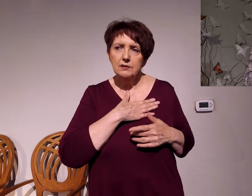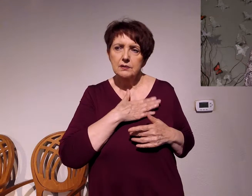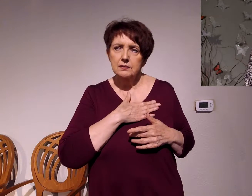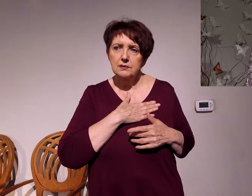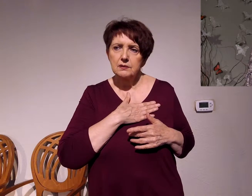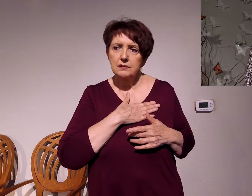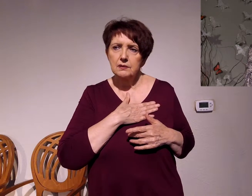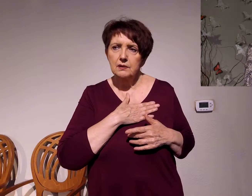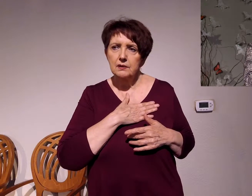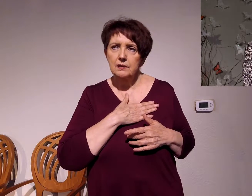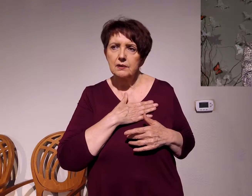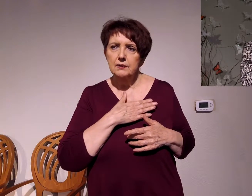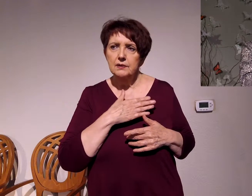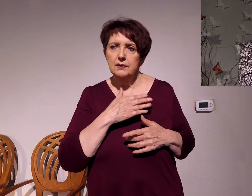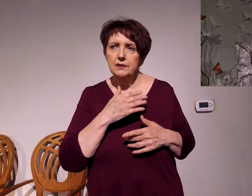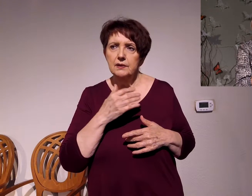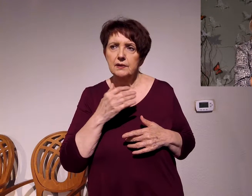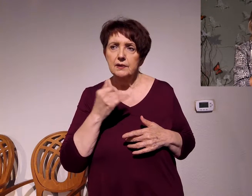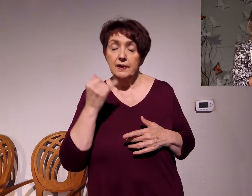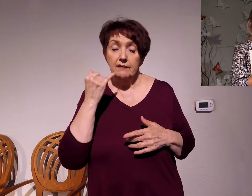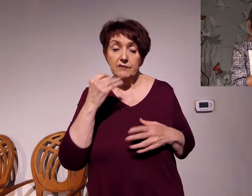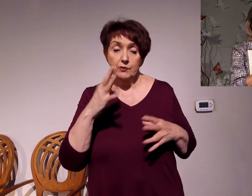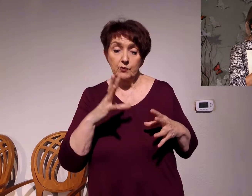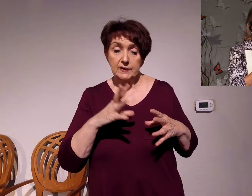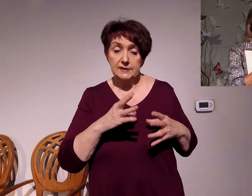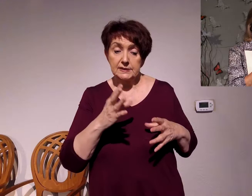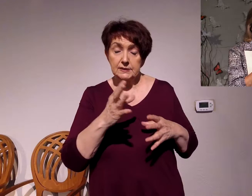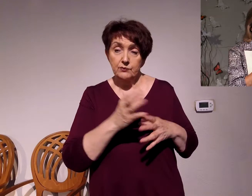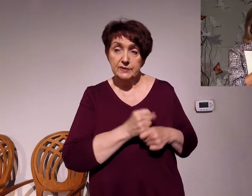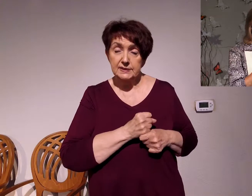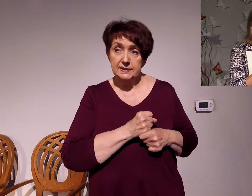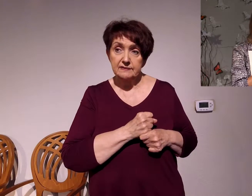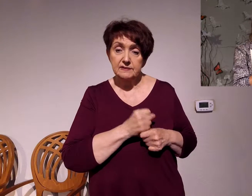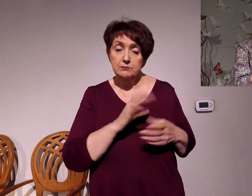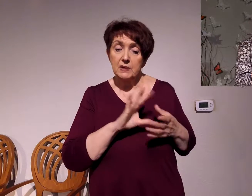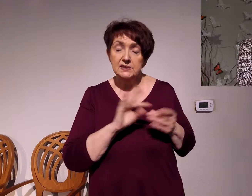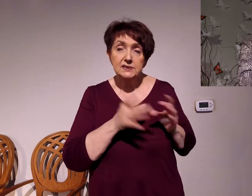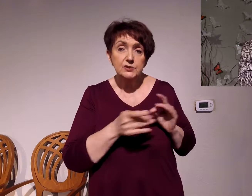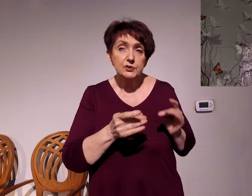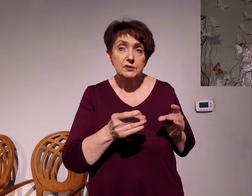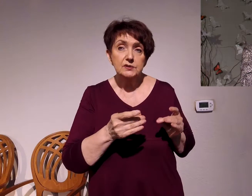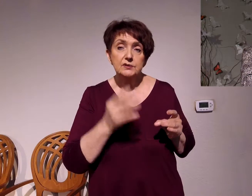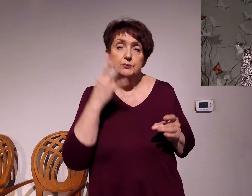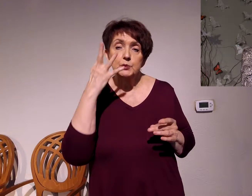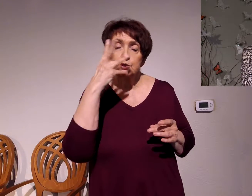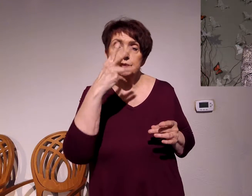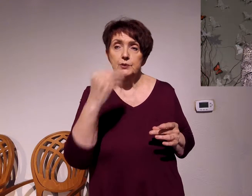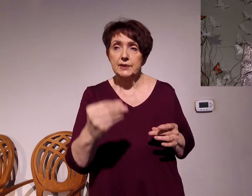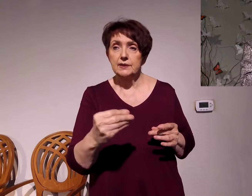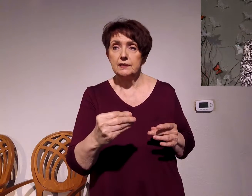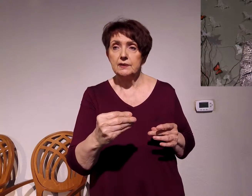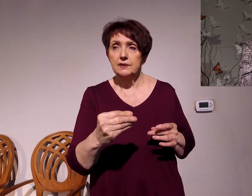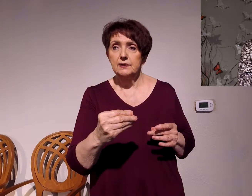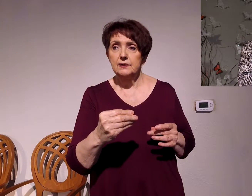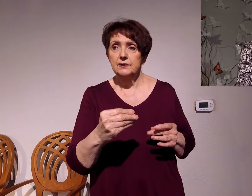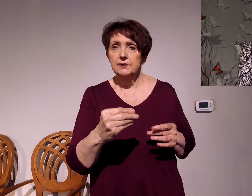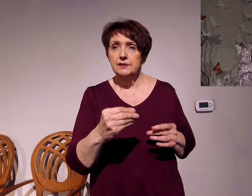So long as it receives messages of